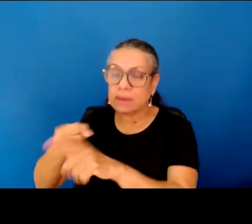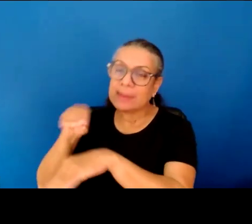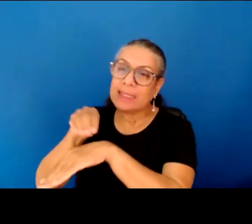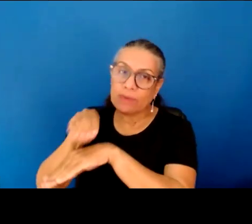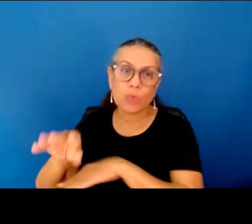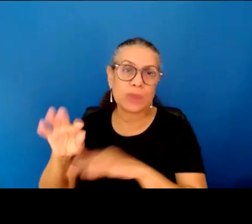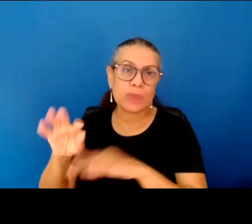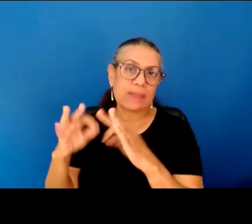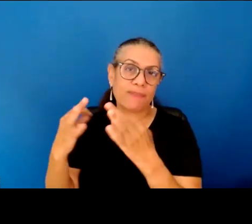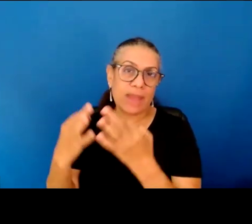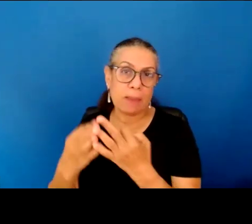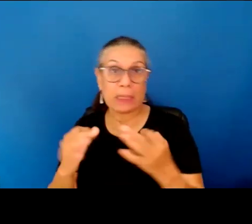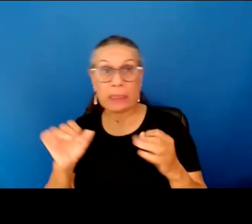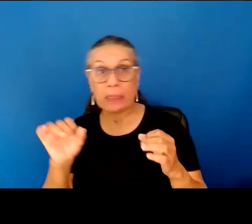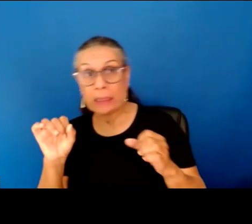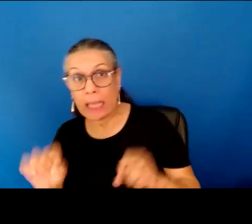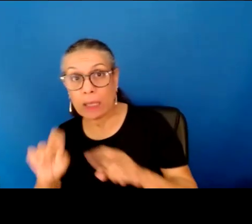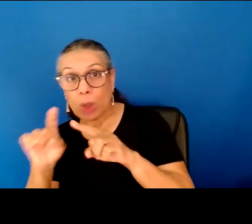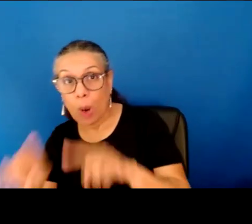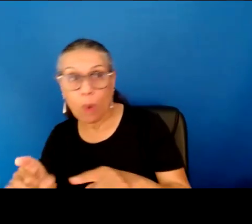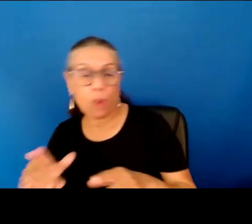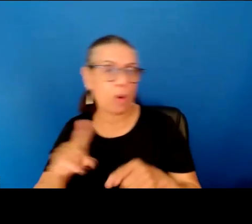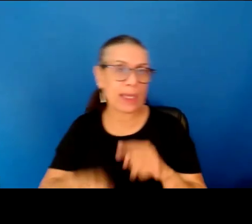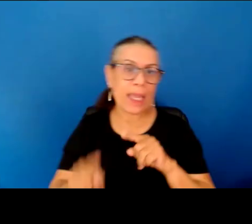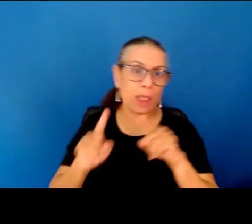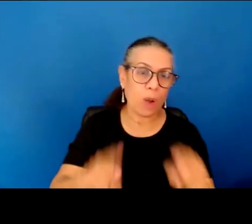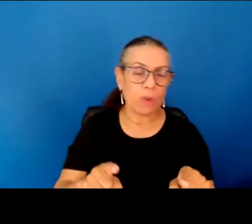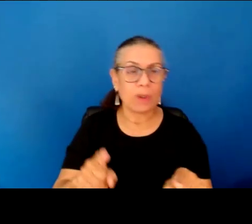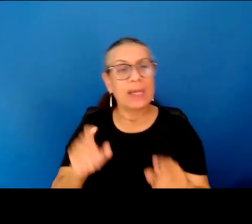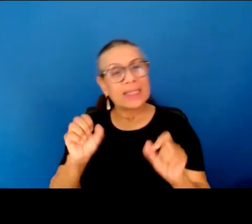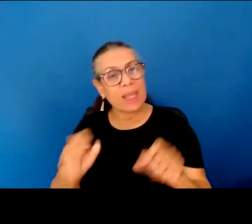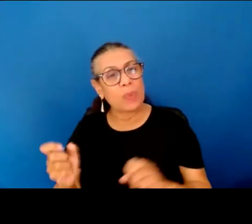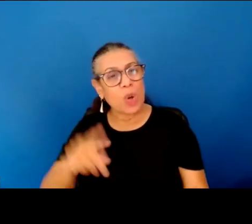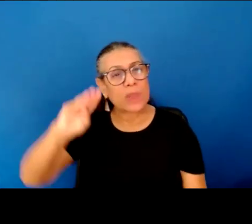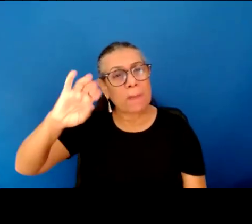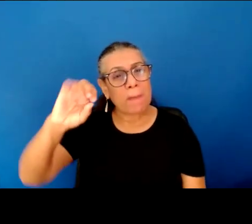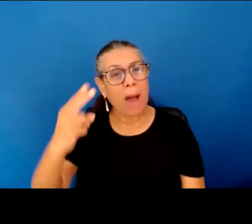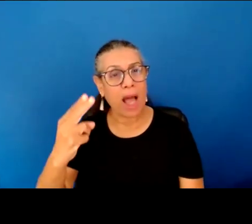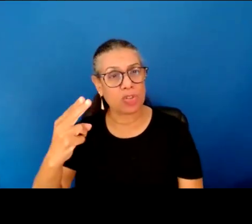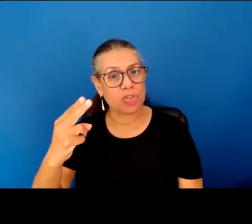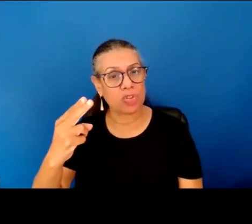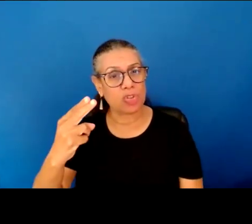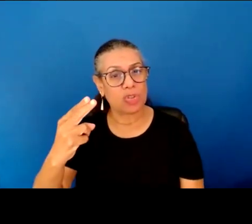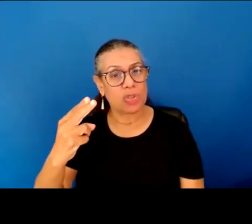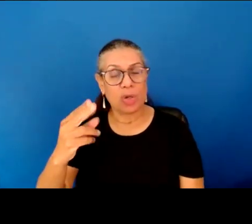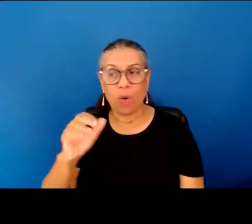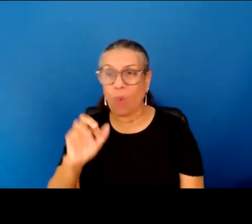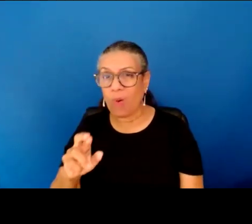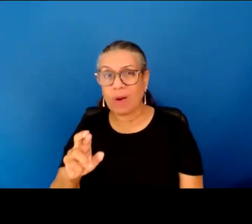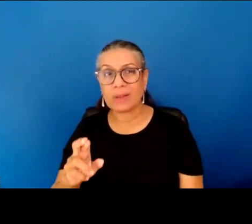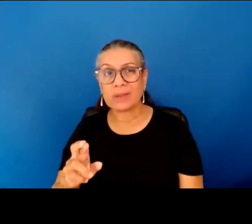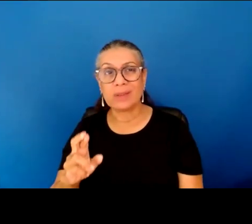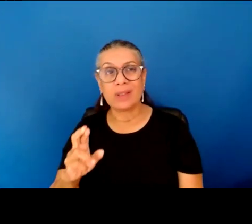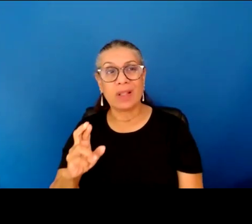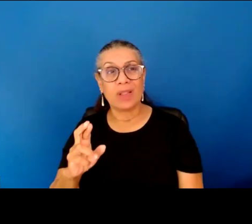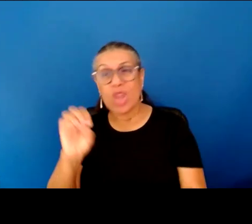choices. Are we making any effort to get back to mid-March under any of these scenarios, or is mid-April the imagined earliest